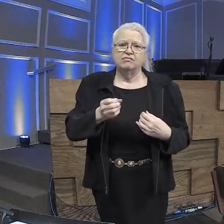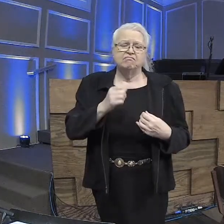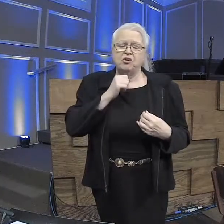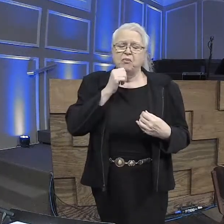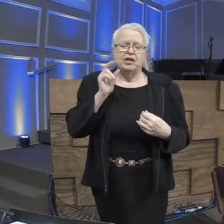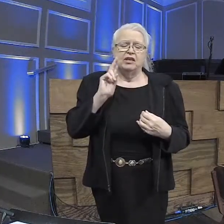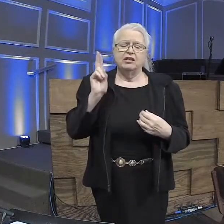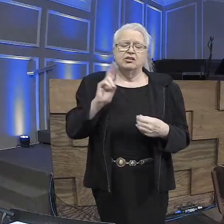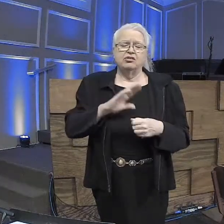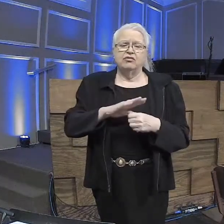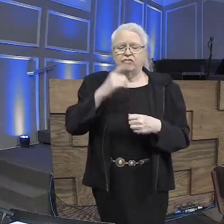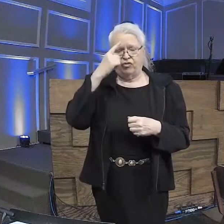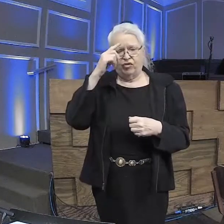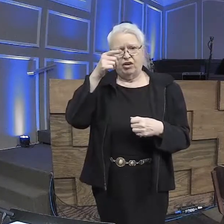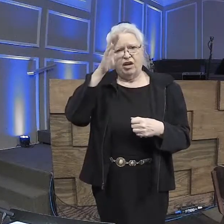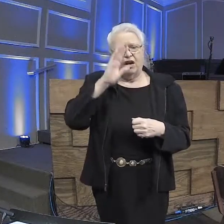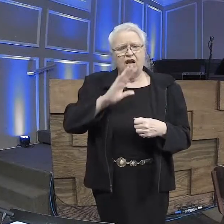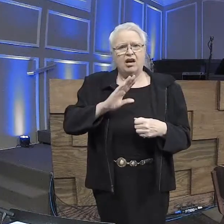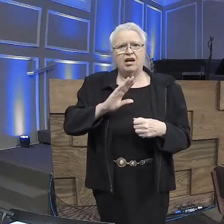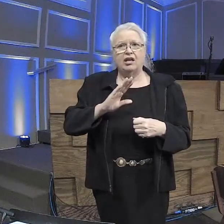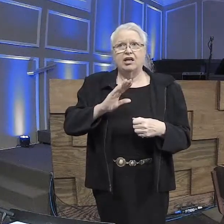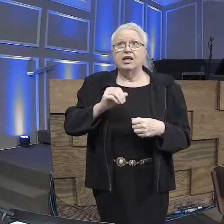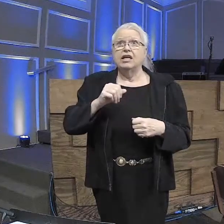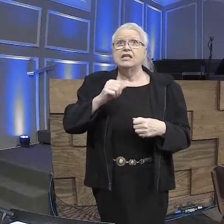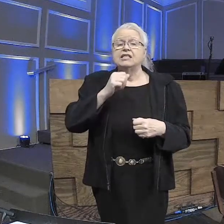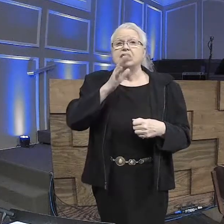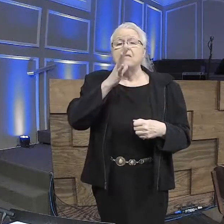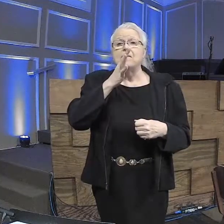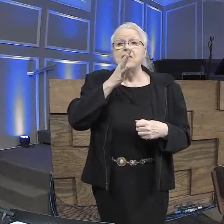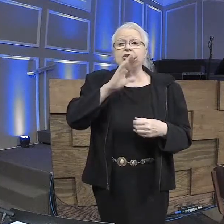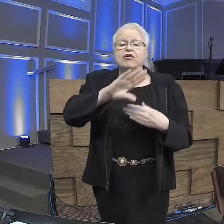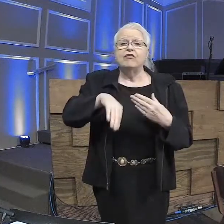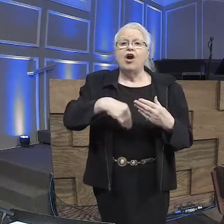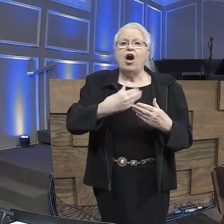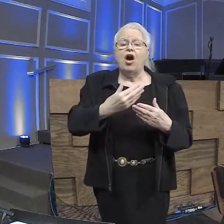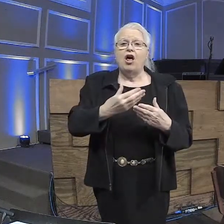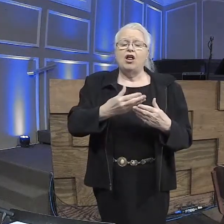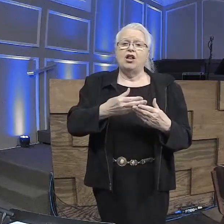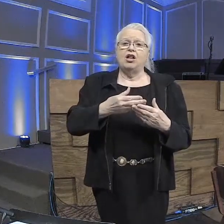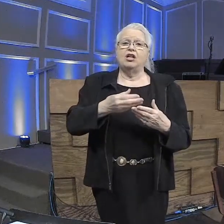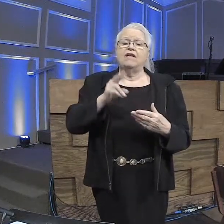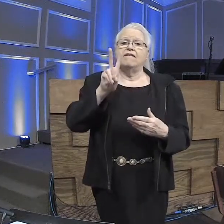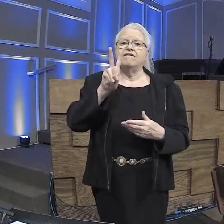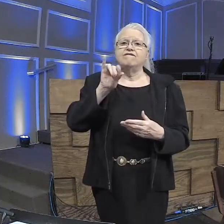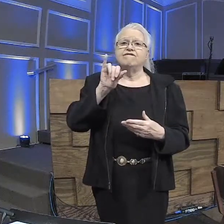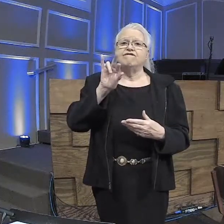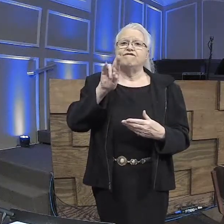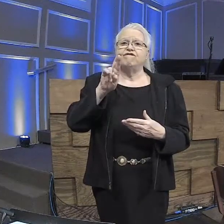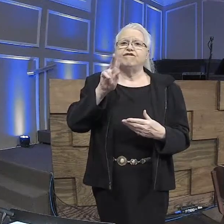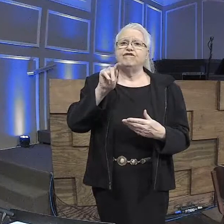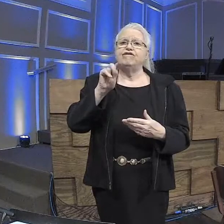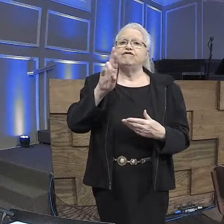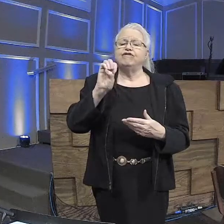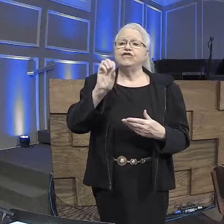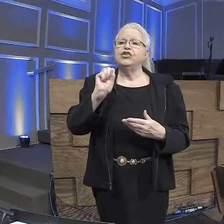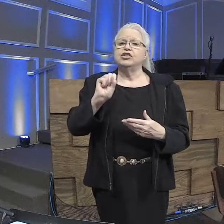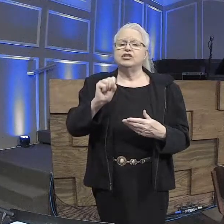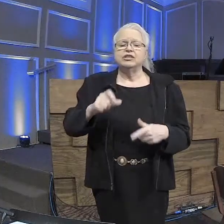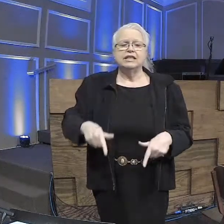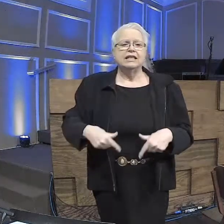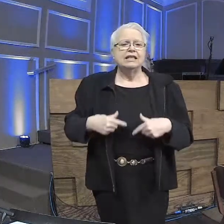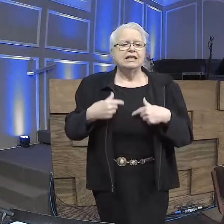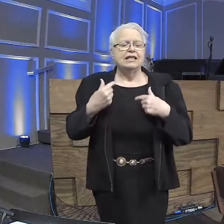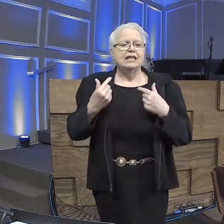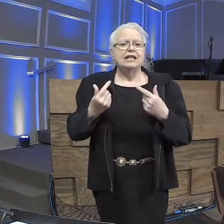God. It's not just the desired virtue, it's the mother of all virtues. And we're to live our life continually and